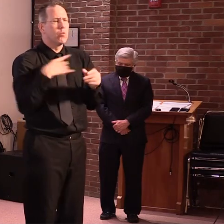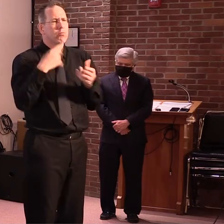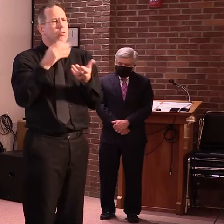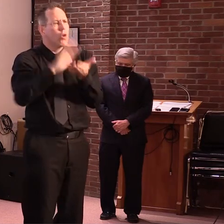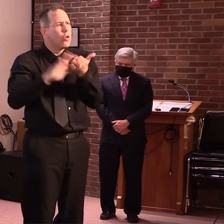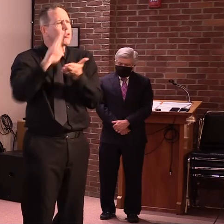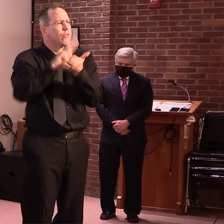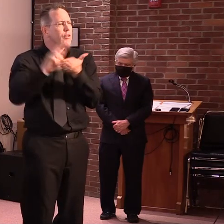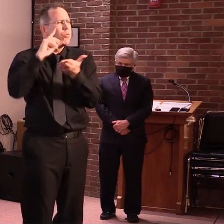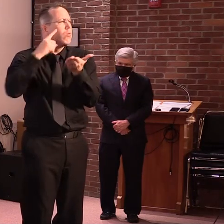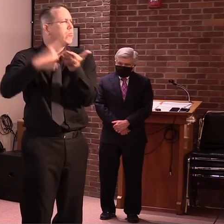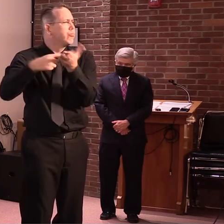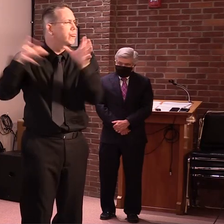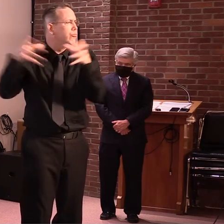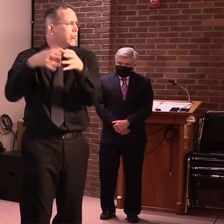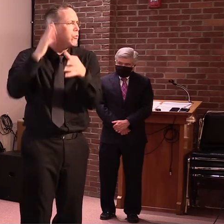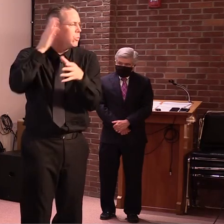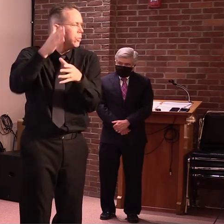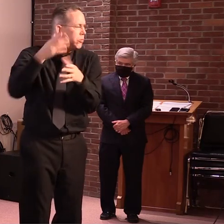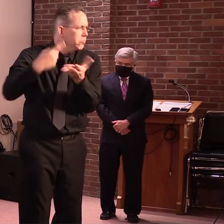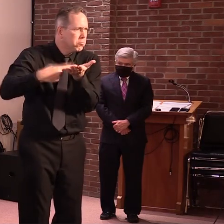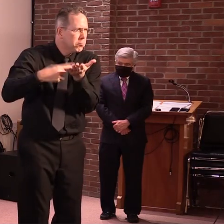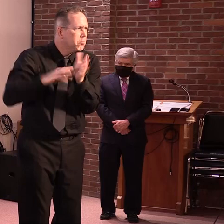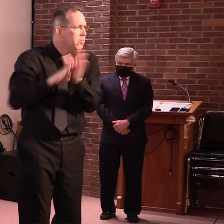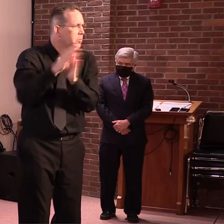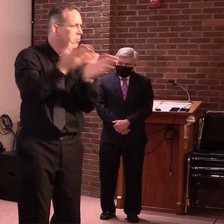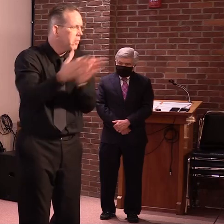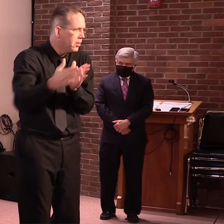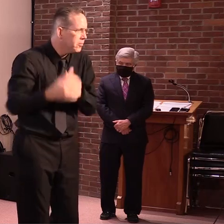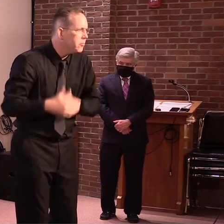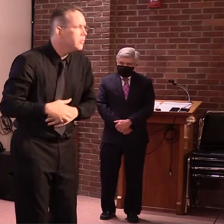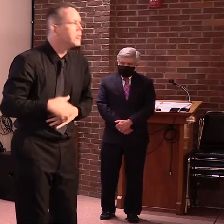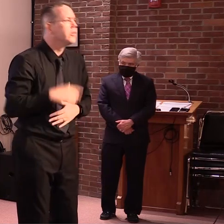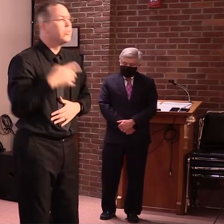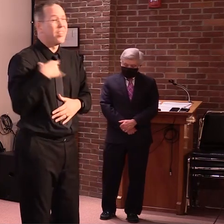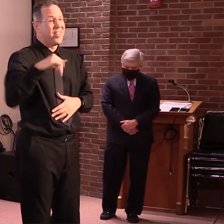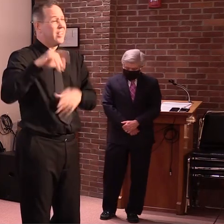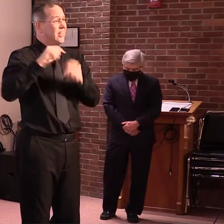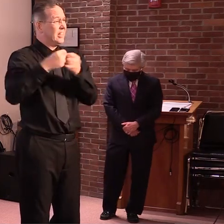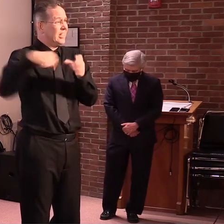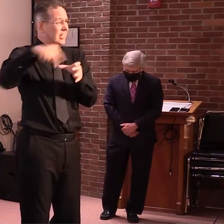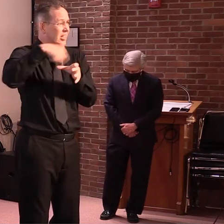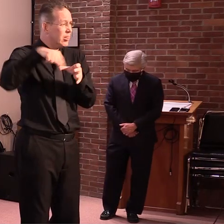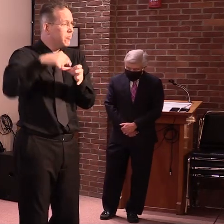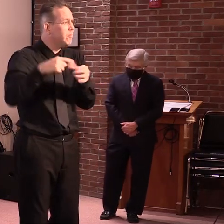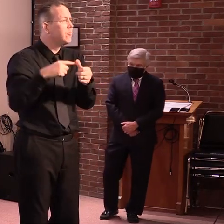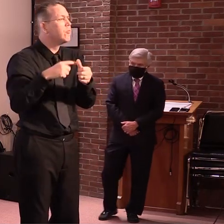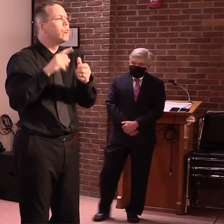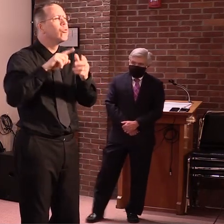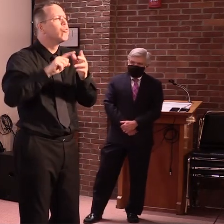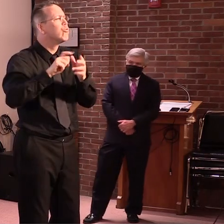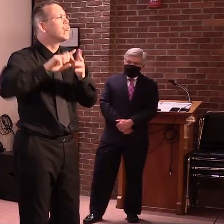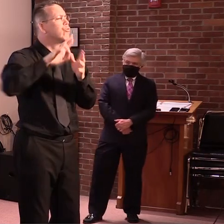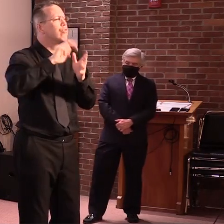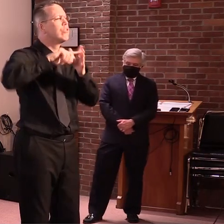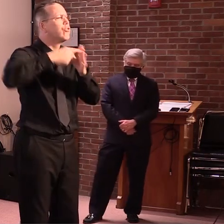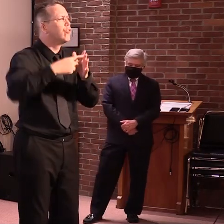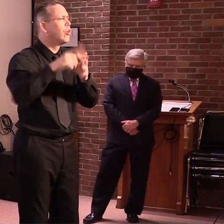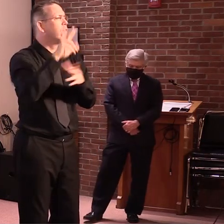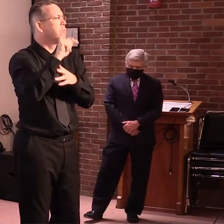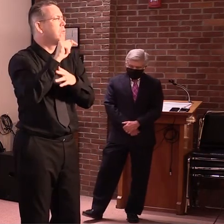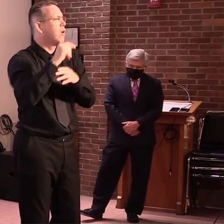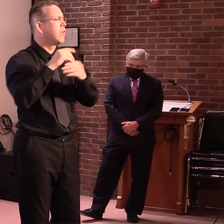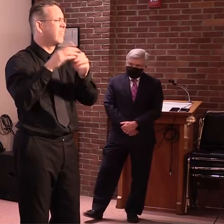team, led by former Norwich University President Rich Snyder, representatives from the University of Vermont, the Vermont State College